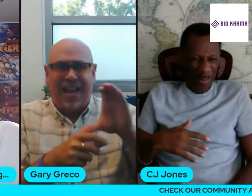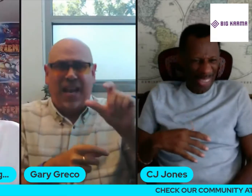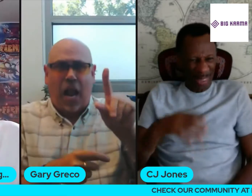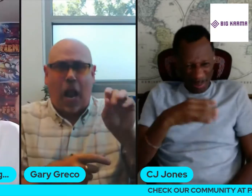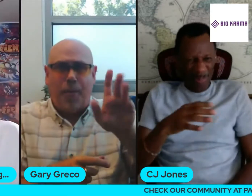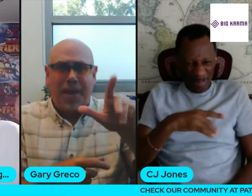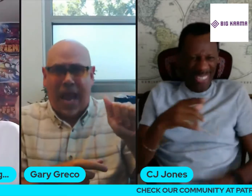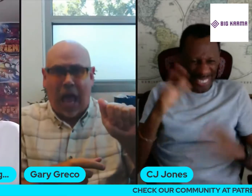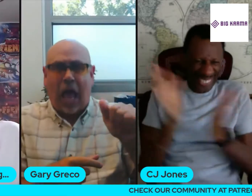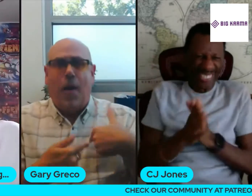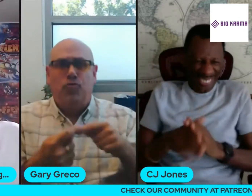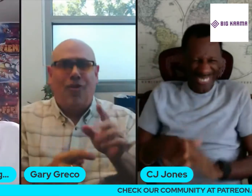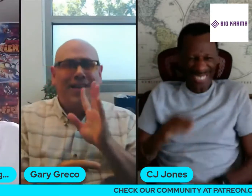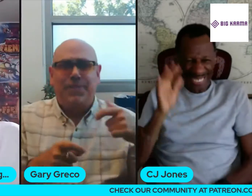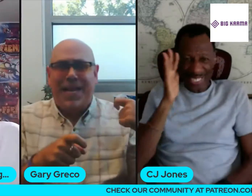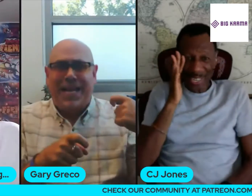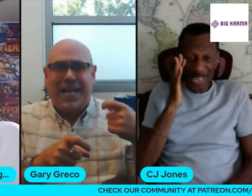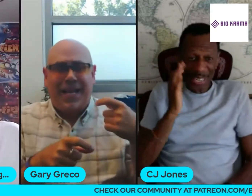can.